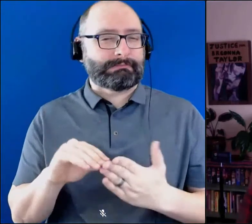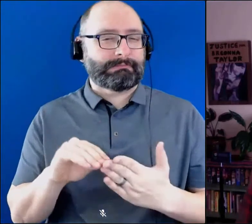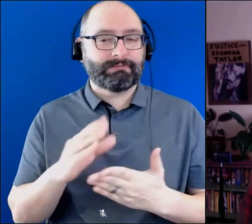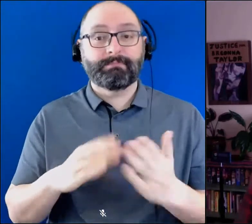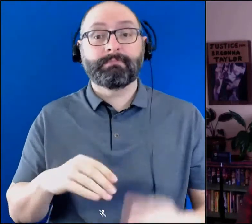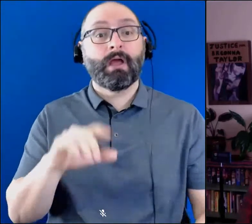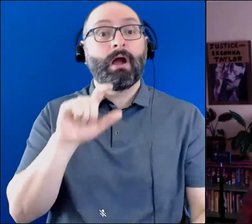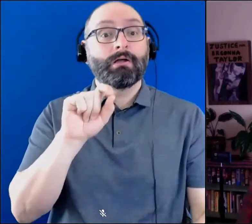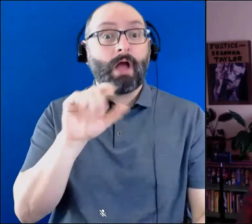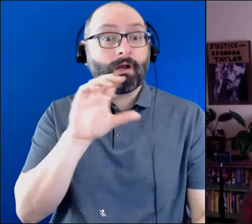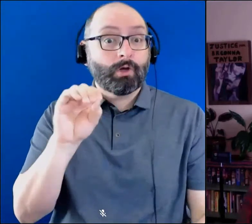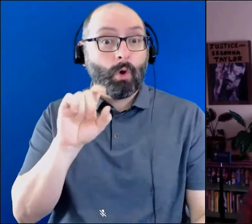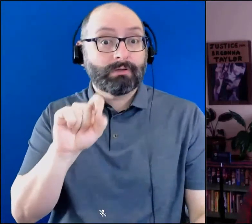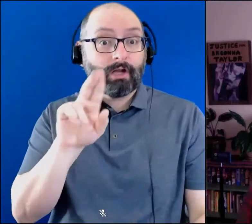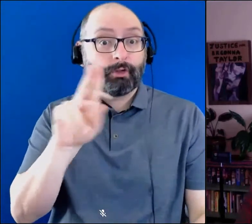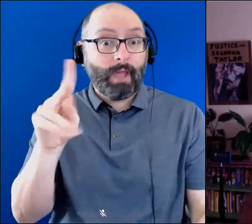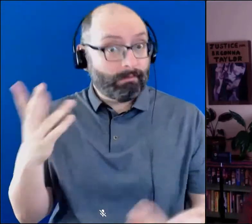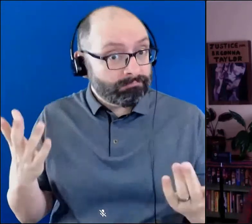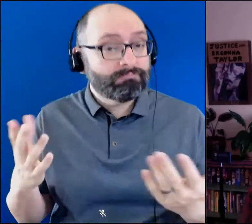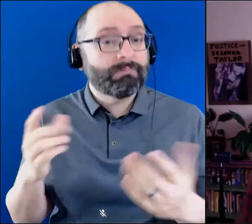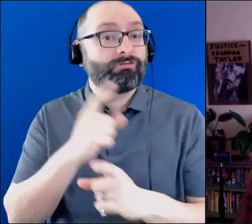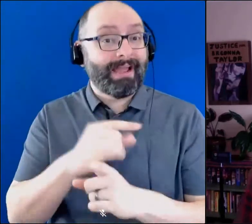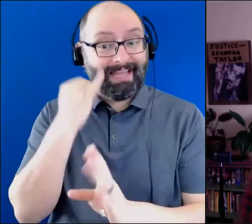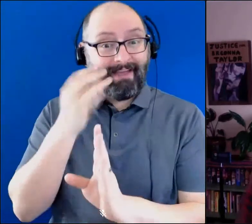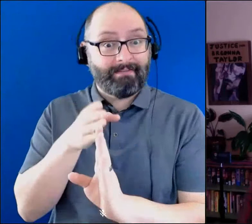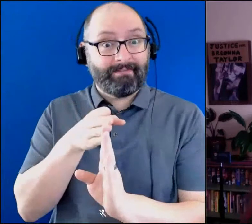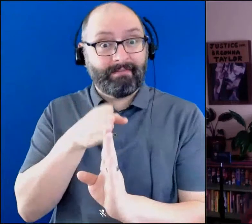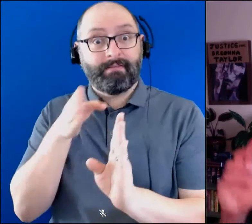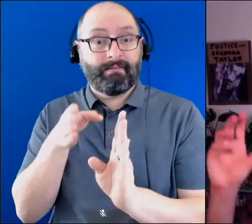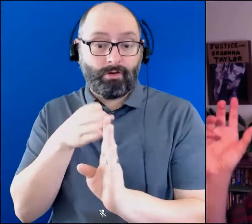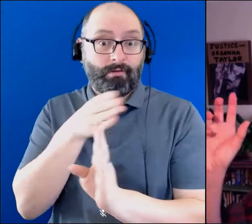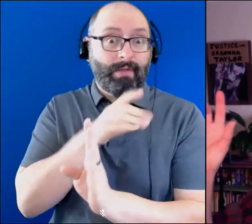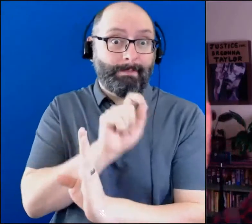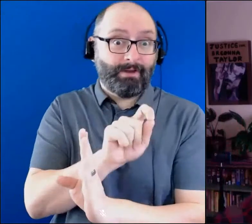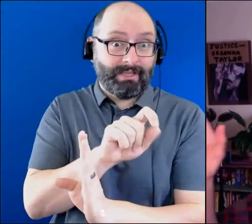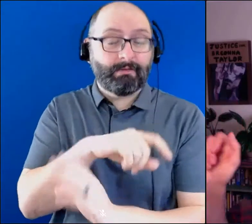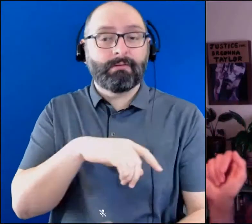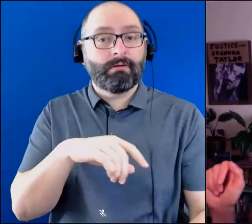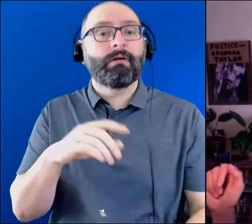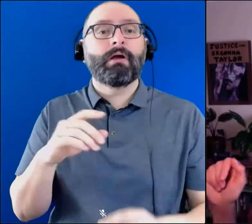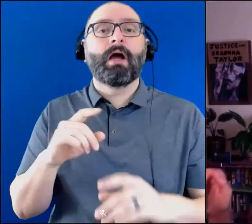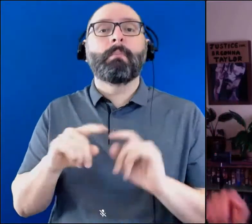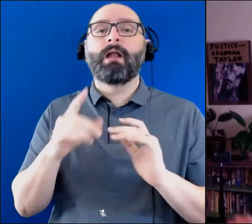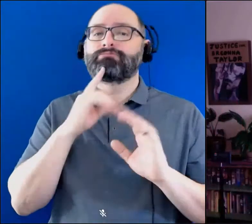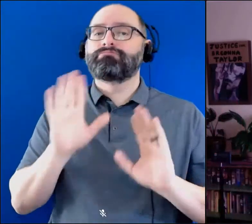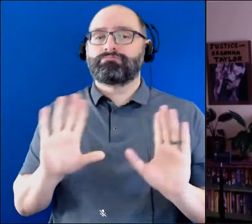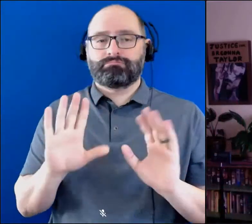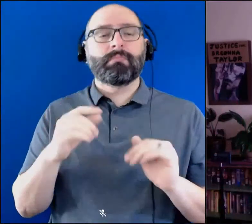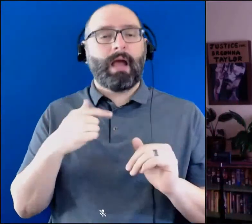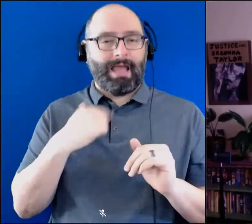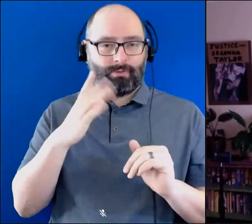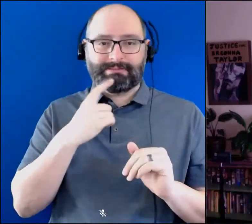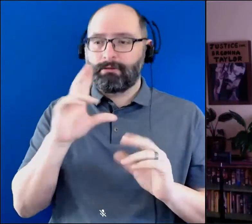.co.uk. Yeah, like, is there a preceding period? In this case, nope. It would be something that you could put in a browser and have it make